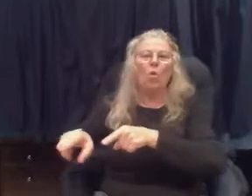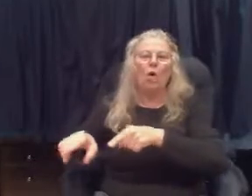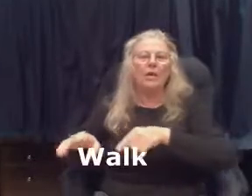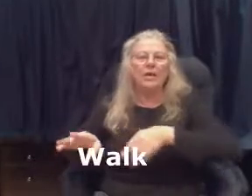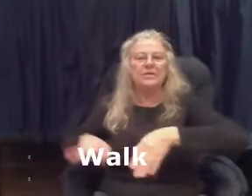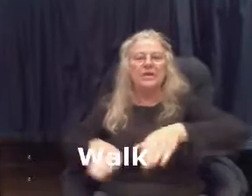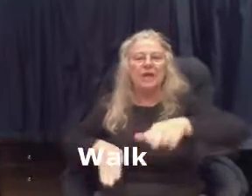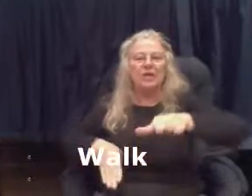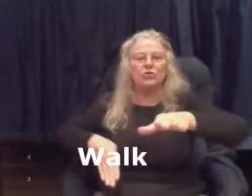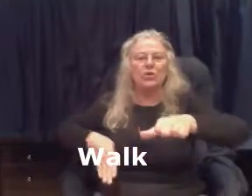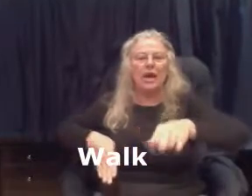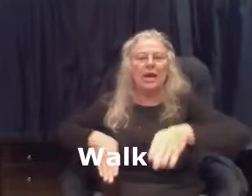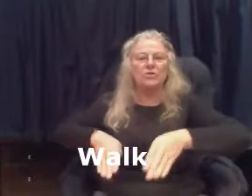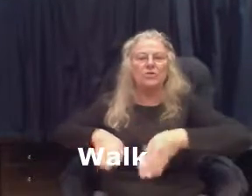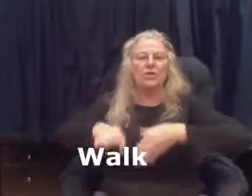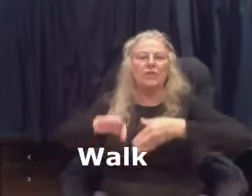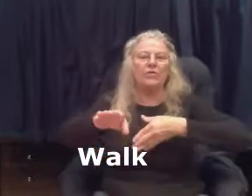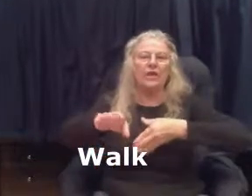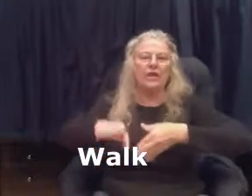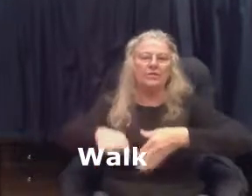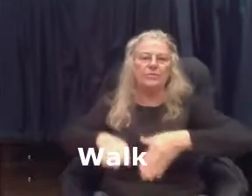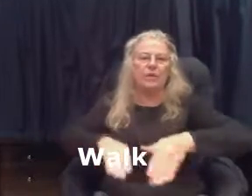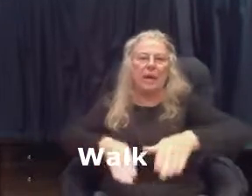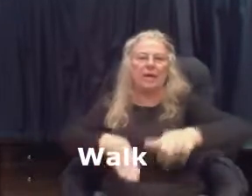Walk is a natural action of your hands, back and